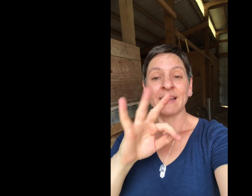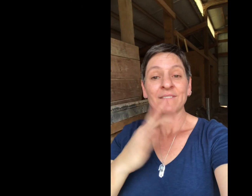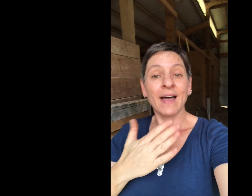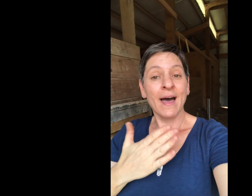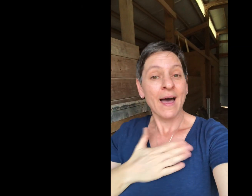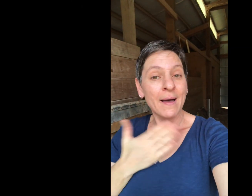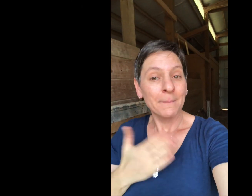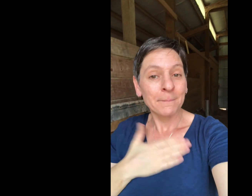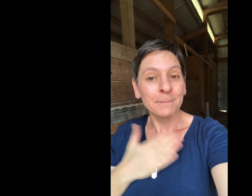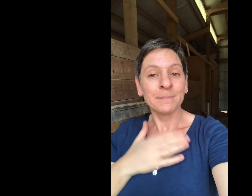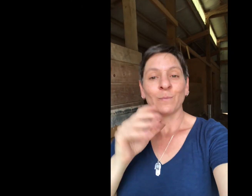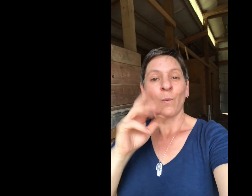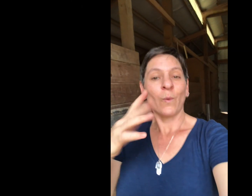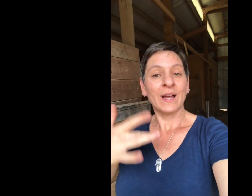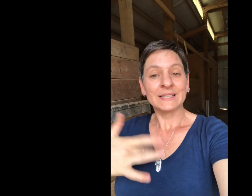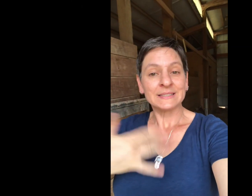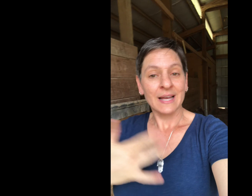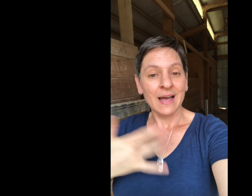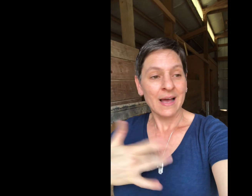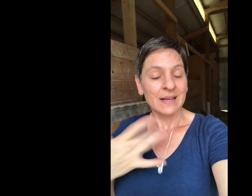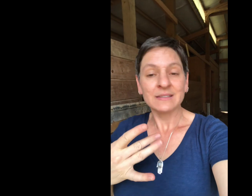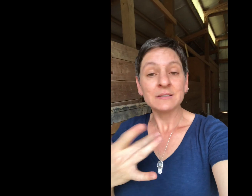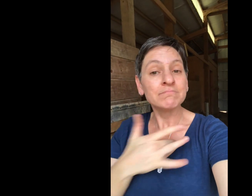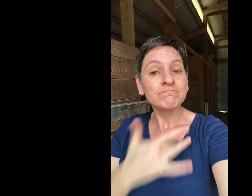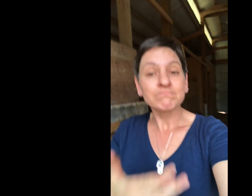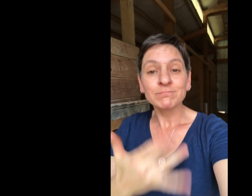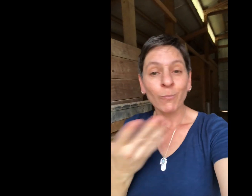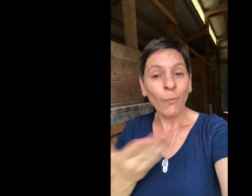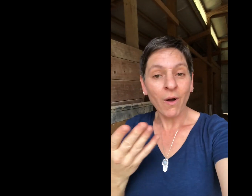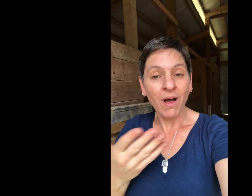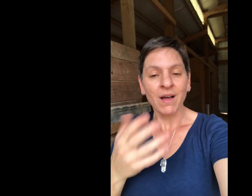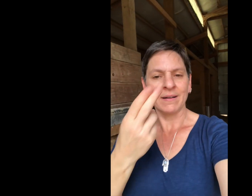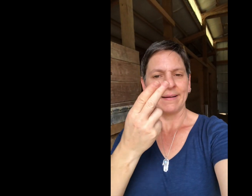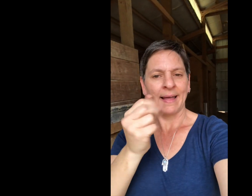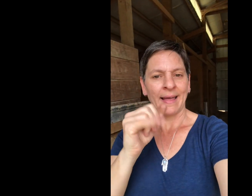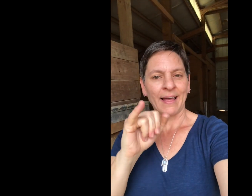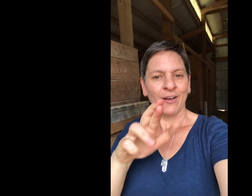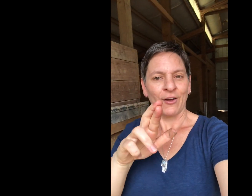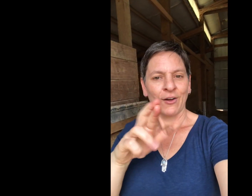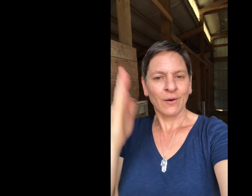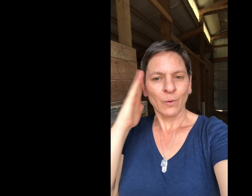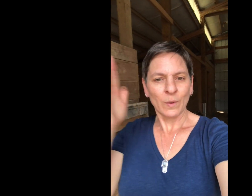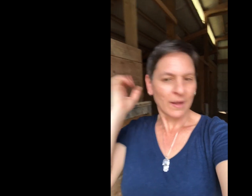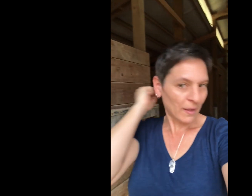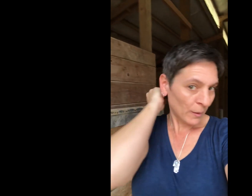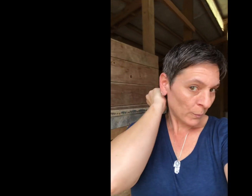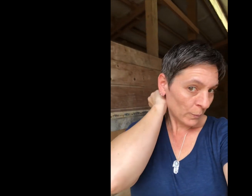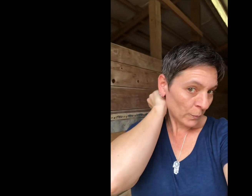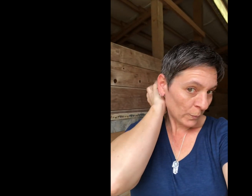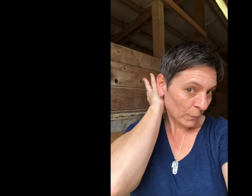Whenever a pig is happy or excited, the hair on the back of their neck stands up.